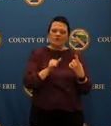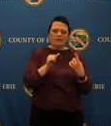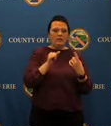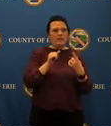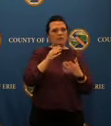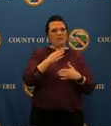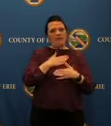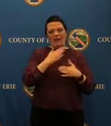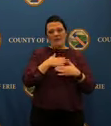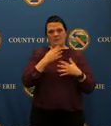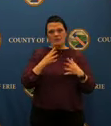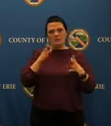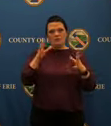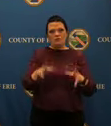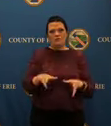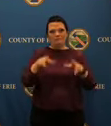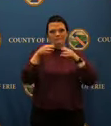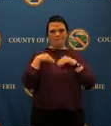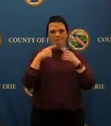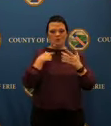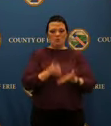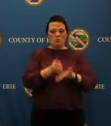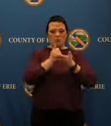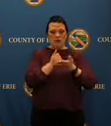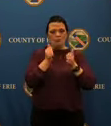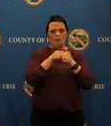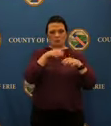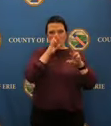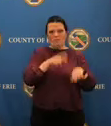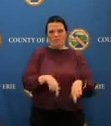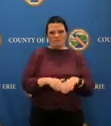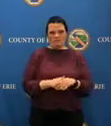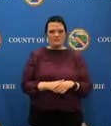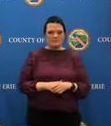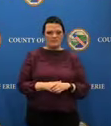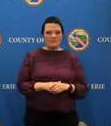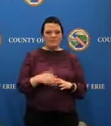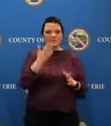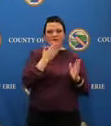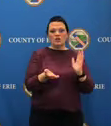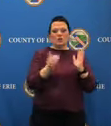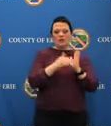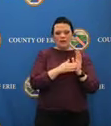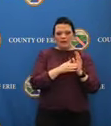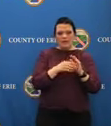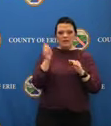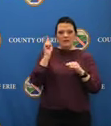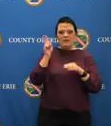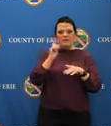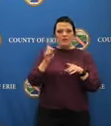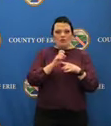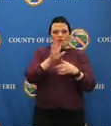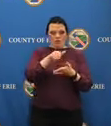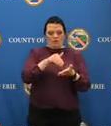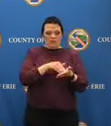happy to take you on to help us with this response. Thank you. Once again, finally, the COVID call center,